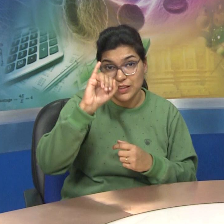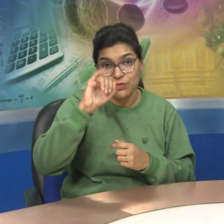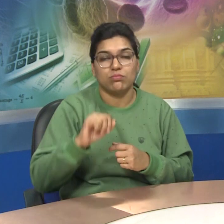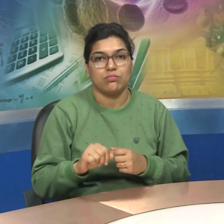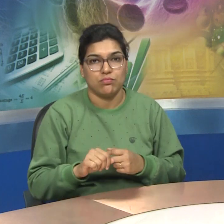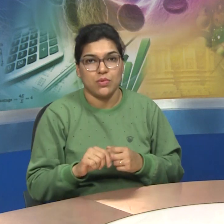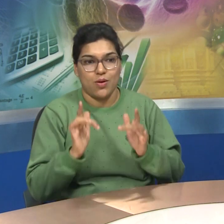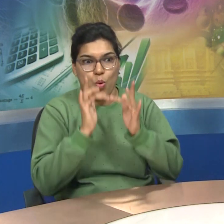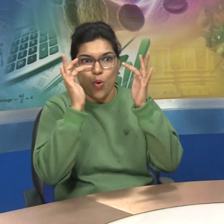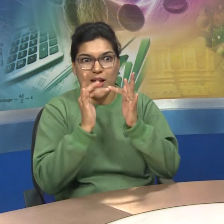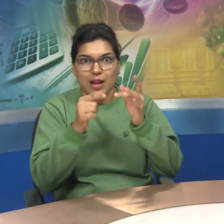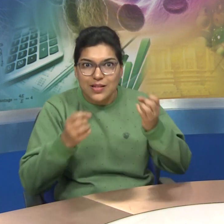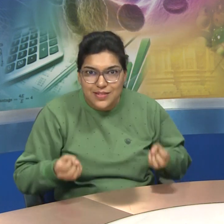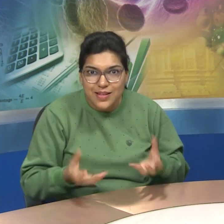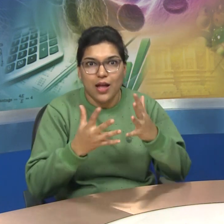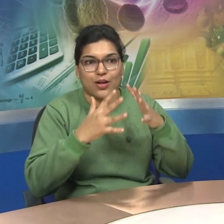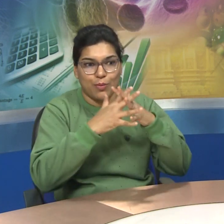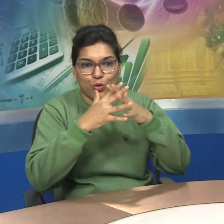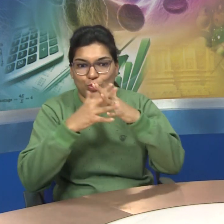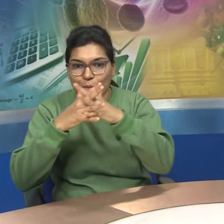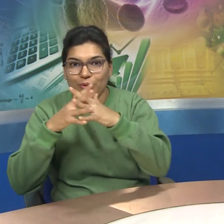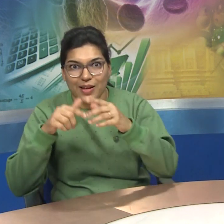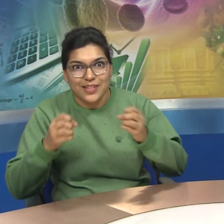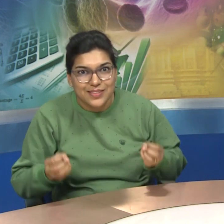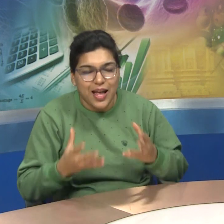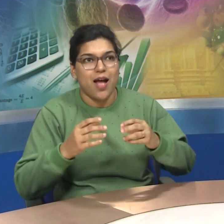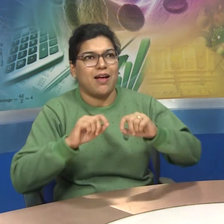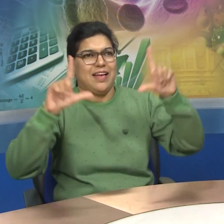Point 6, emergence of Internet and World Wide Web.